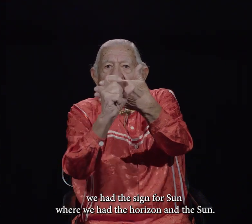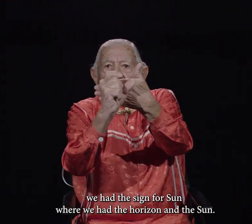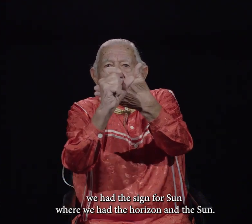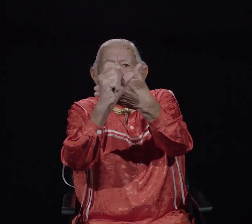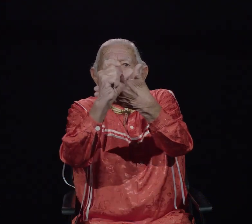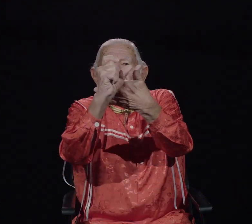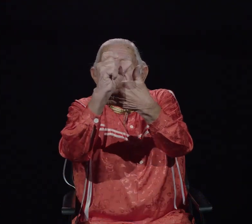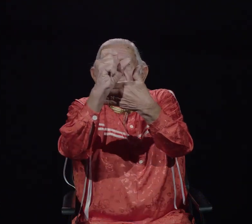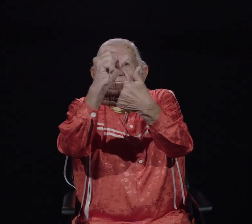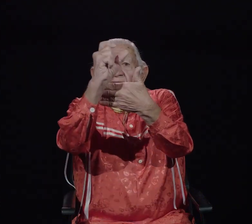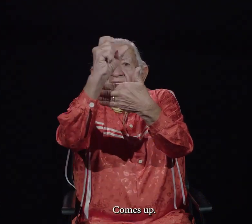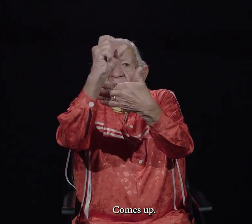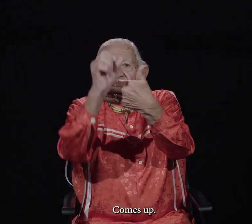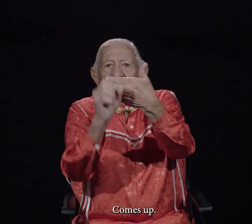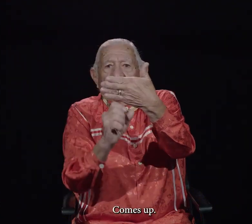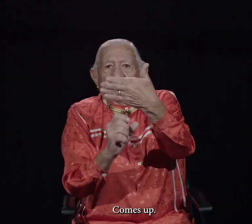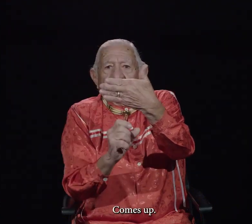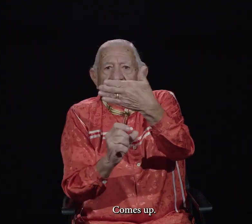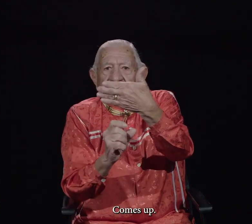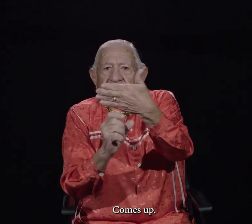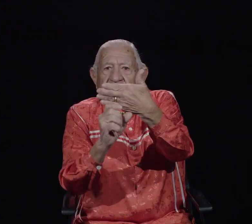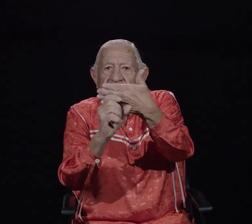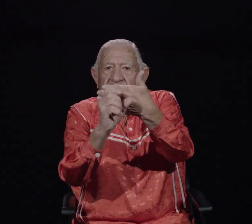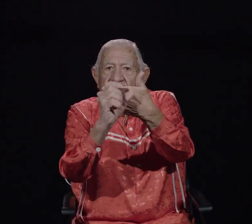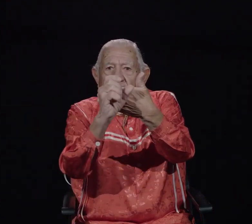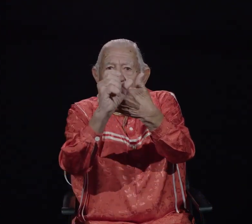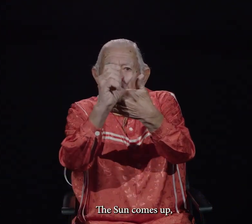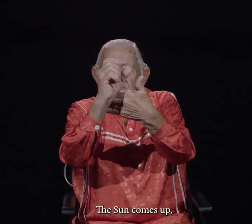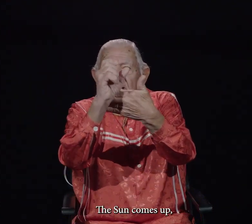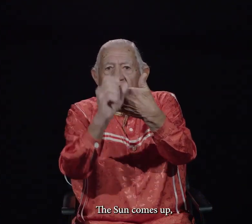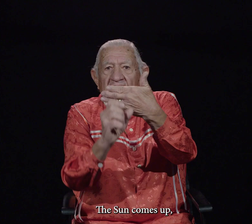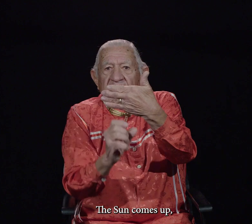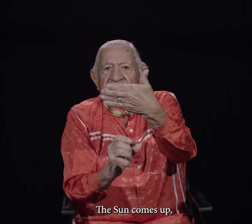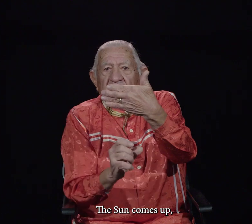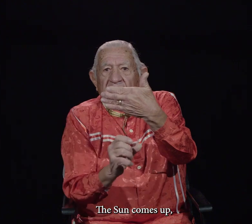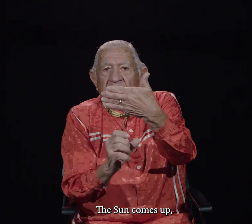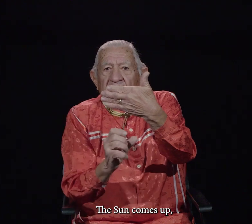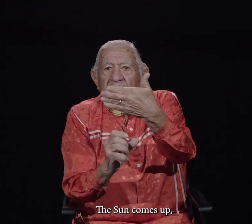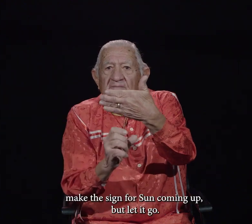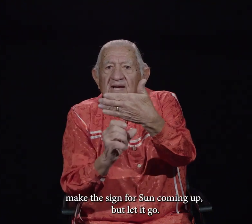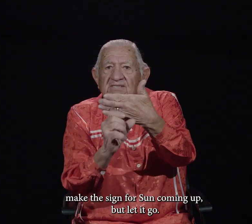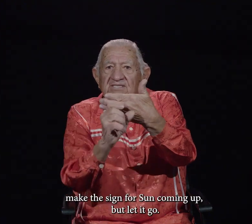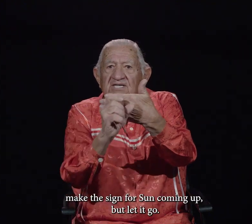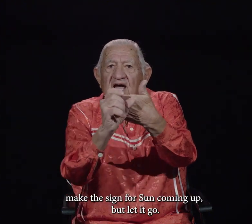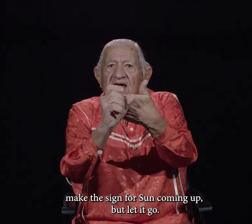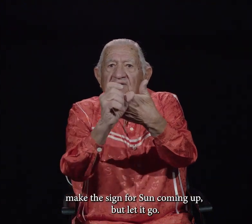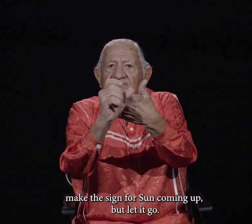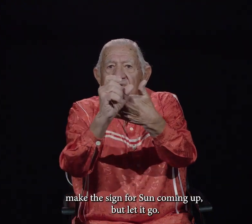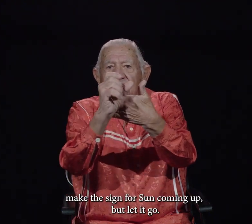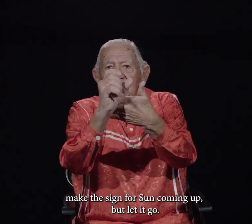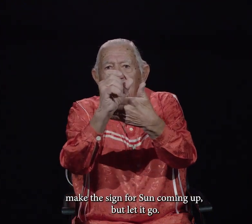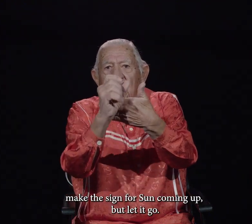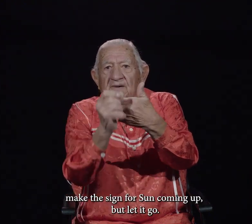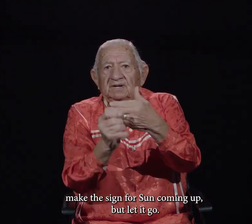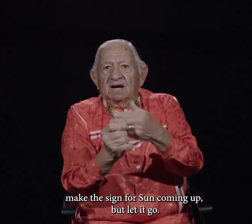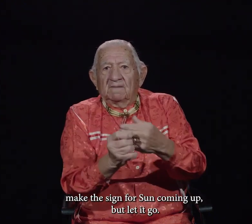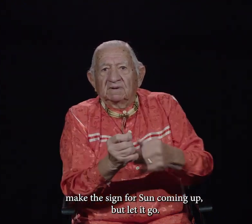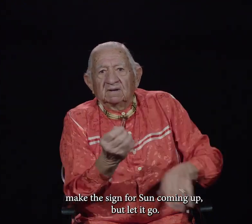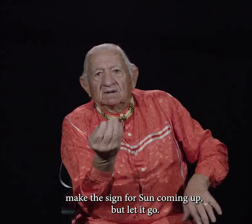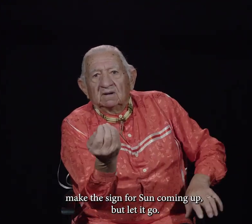sun comes up. The sun comes up. Make the sign for sun coming up,